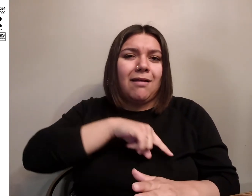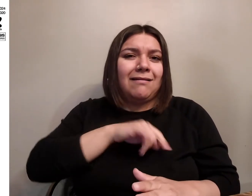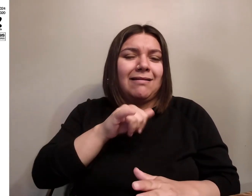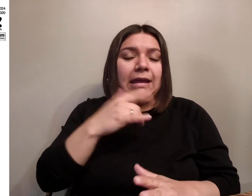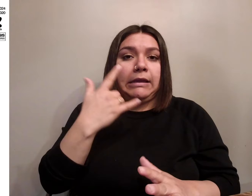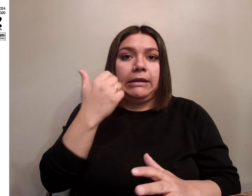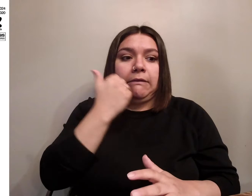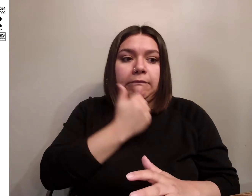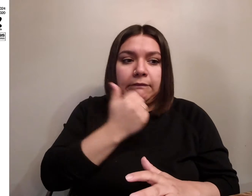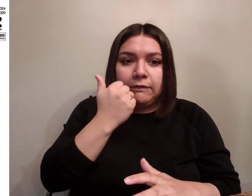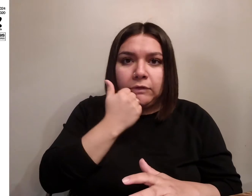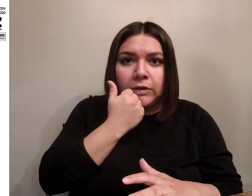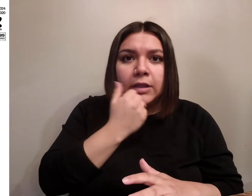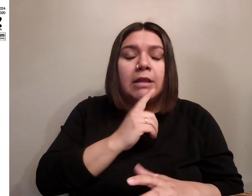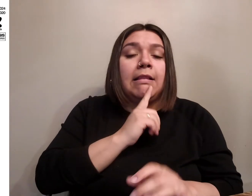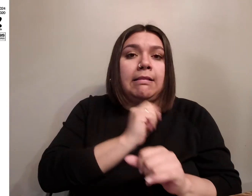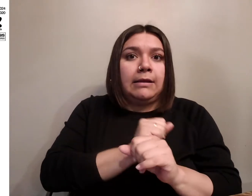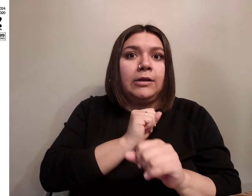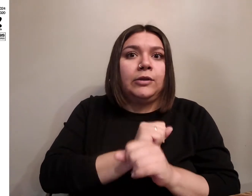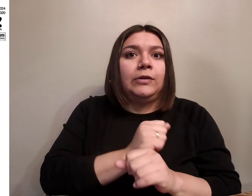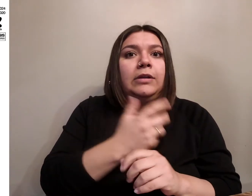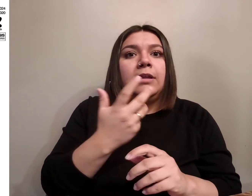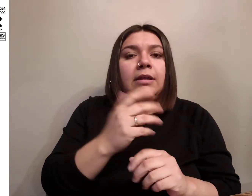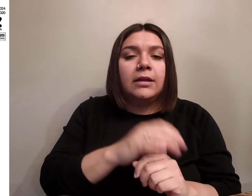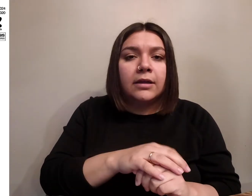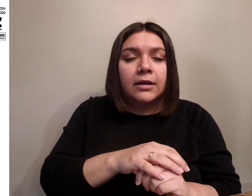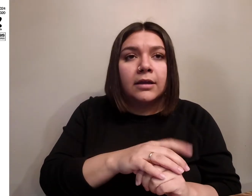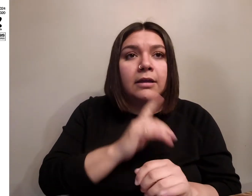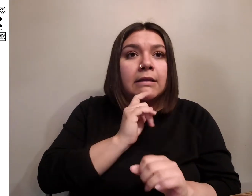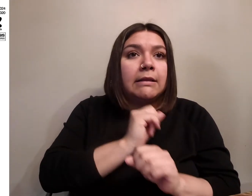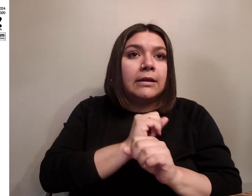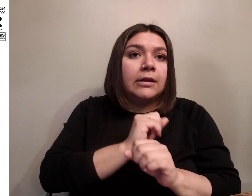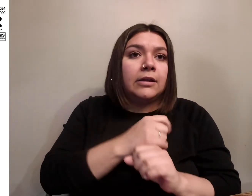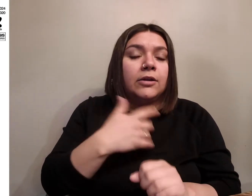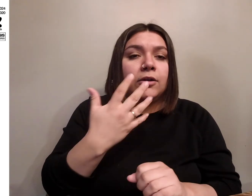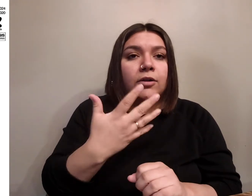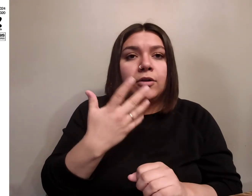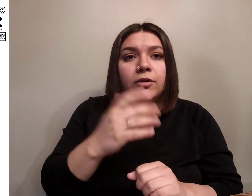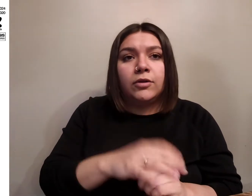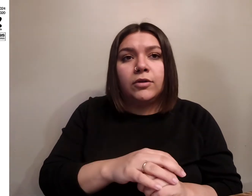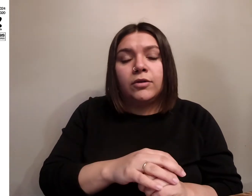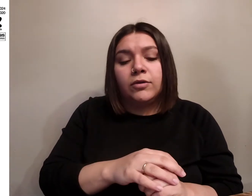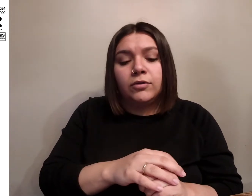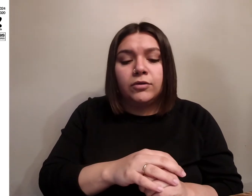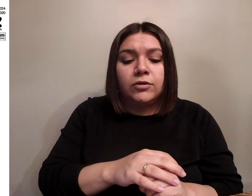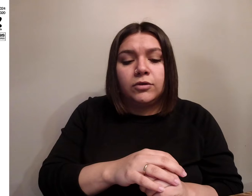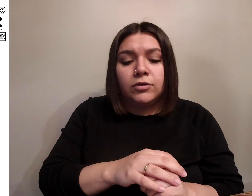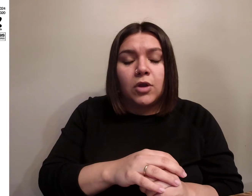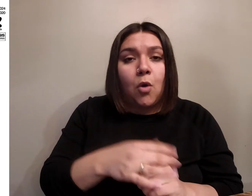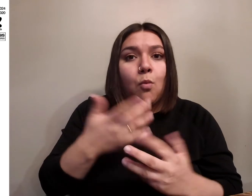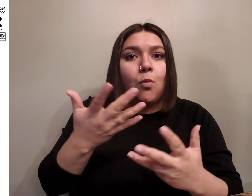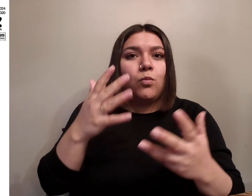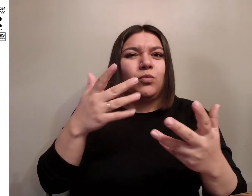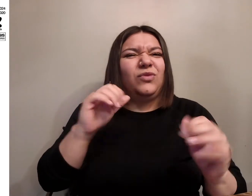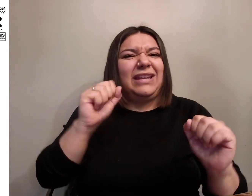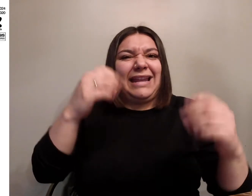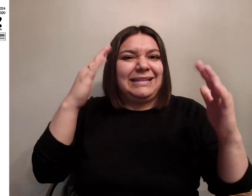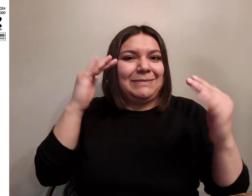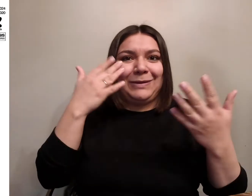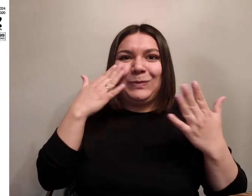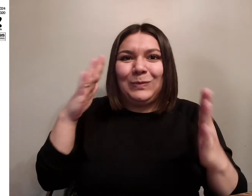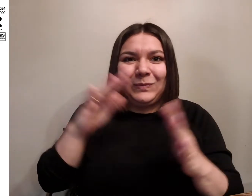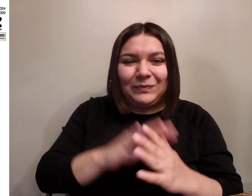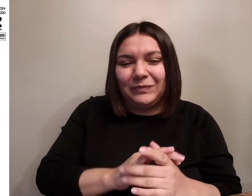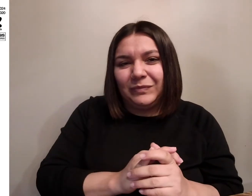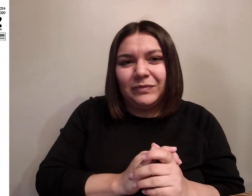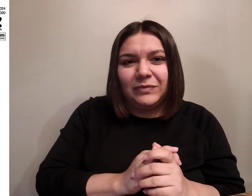superliminal quality. From day to day, one literally didn't know what